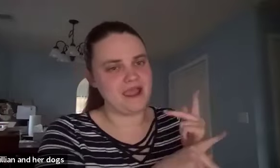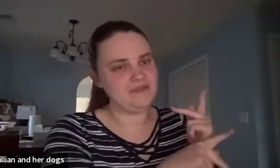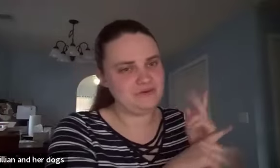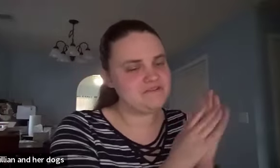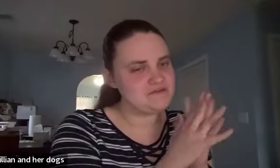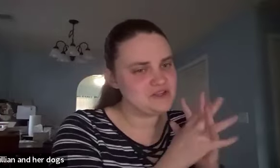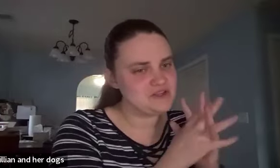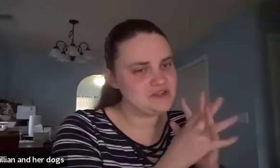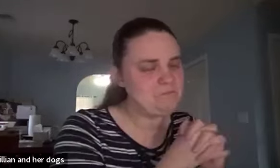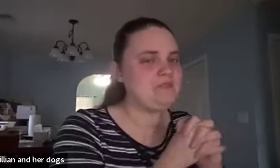math of everything.